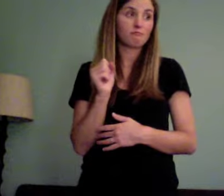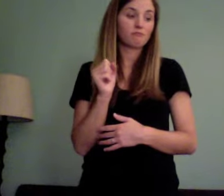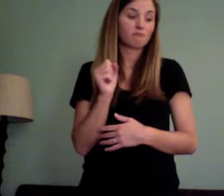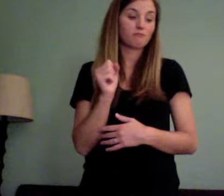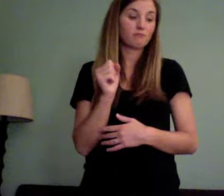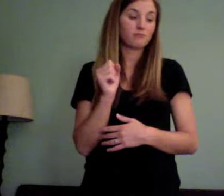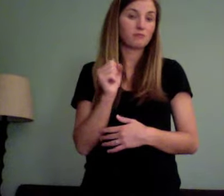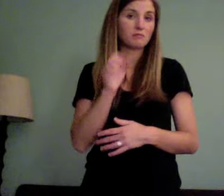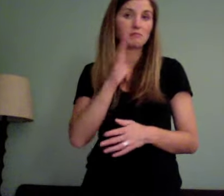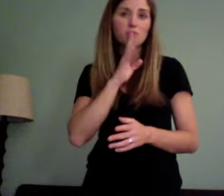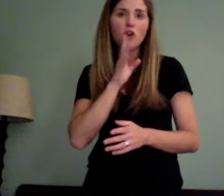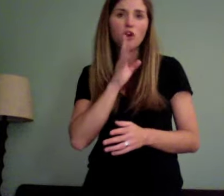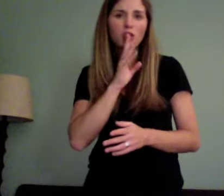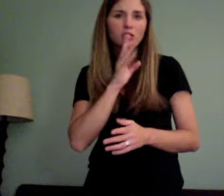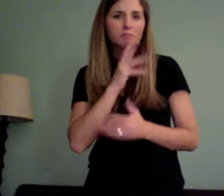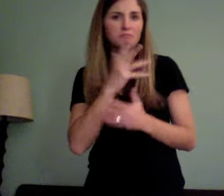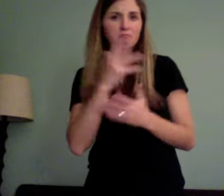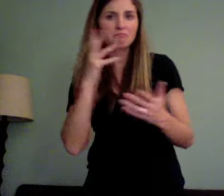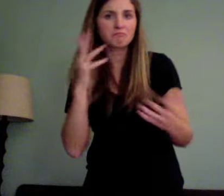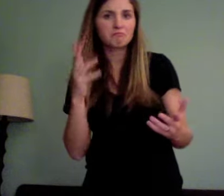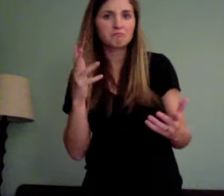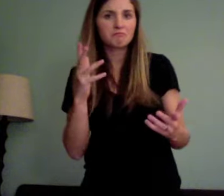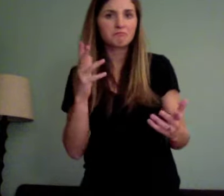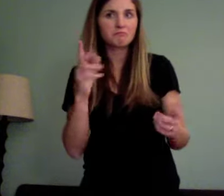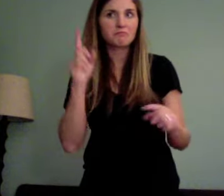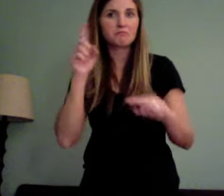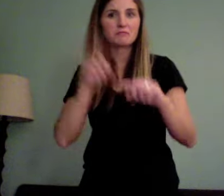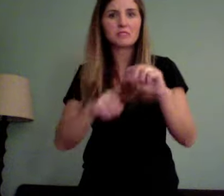Talking too much. And he didn't hear my answer the first time.